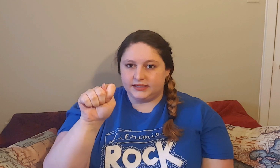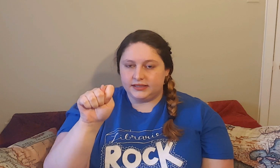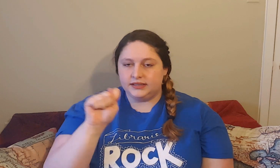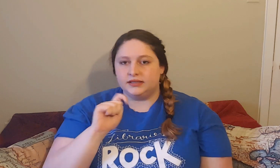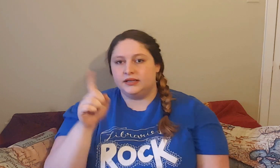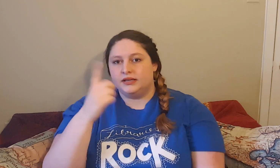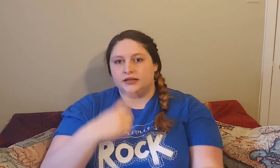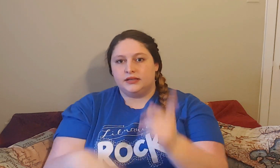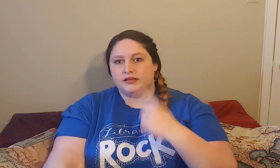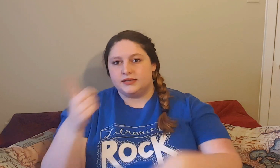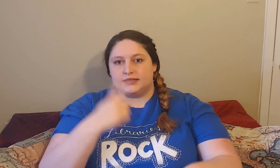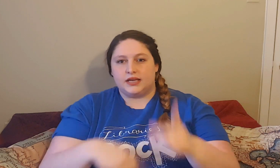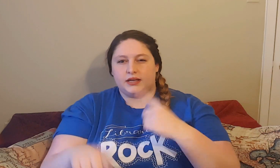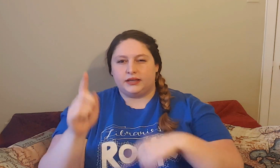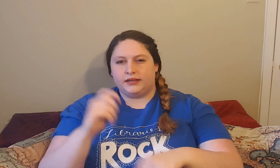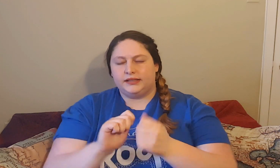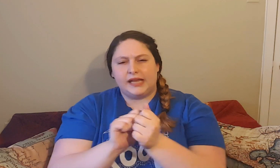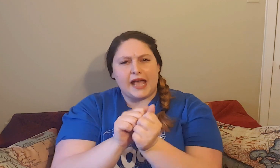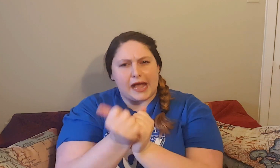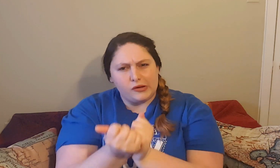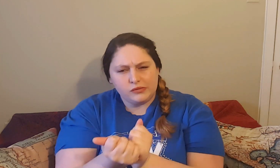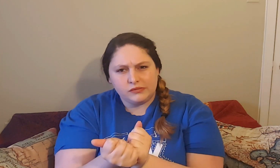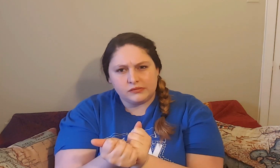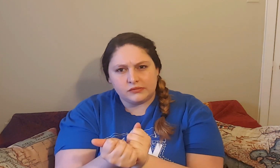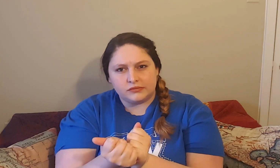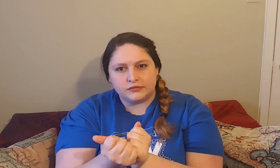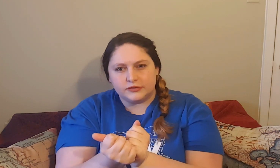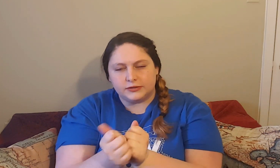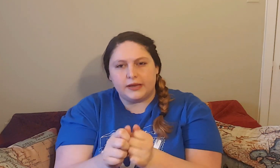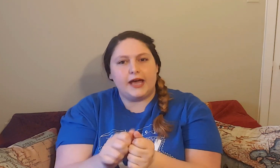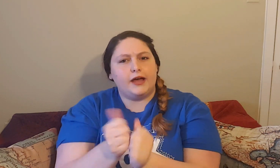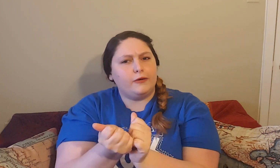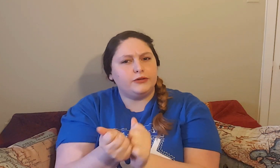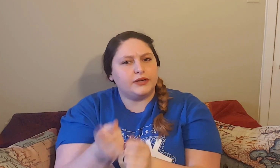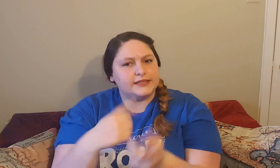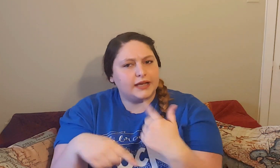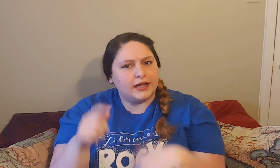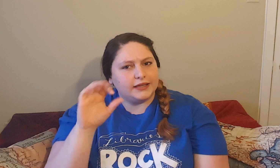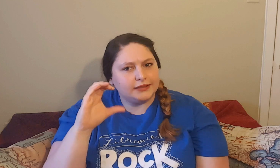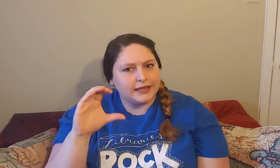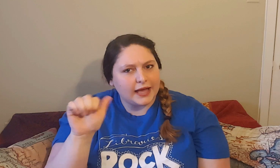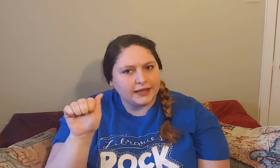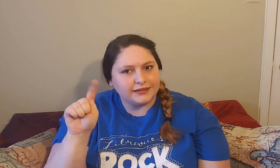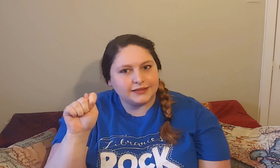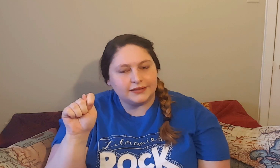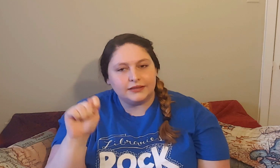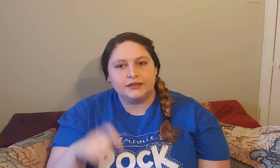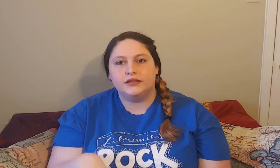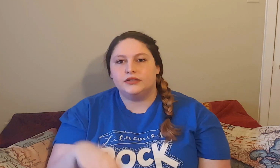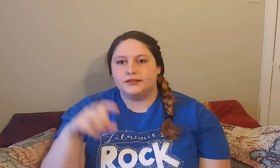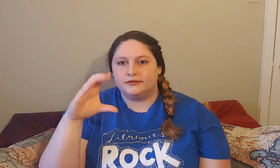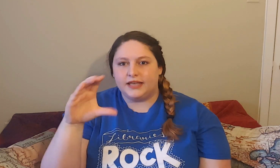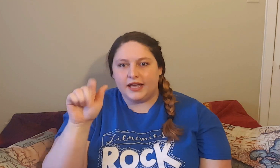C-A-T. Sign how. So how do I sign cat? So cat.